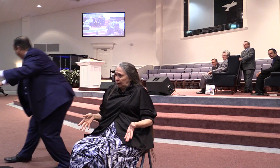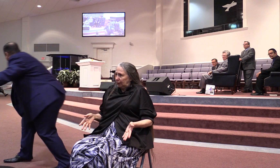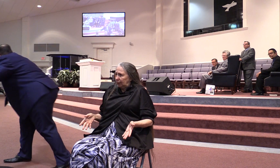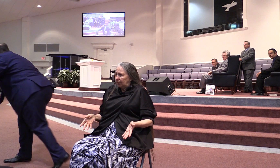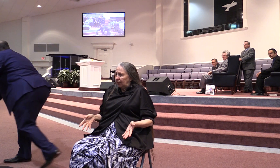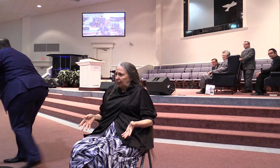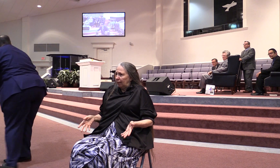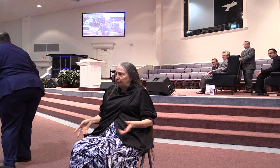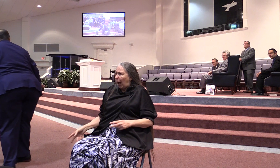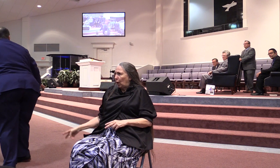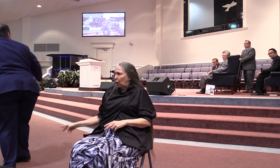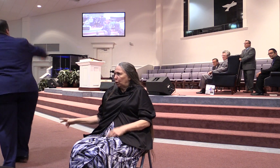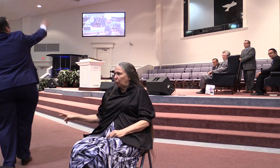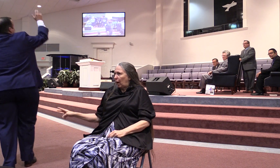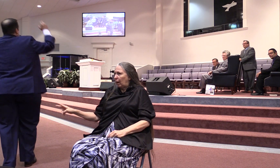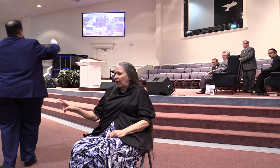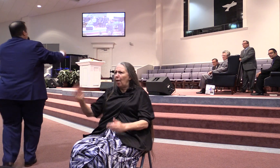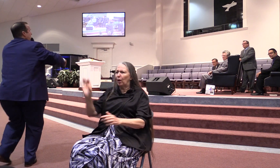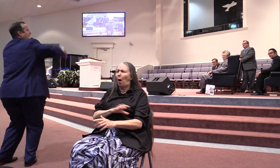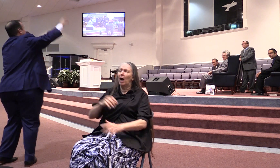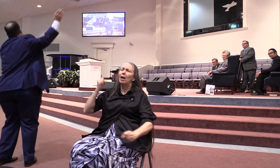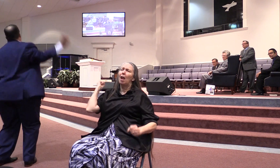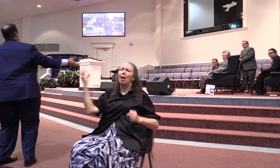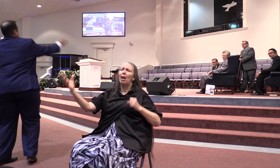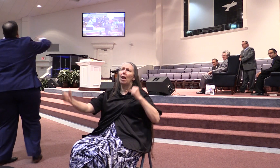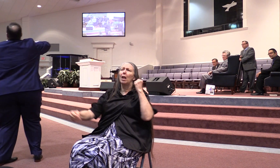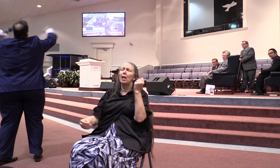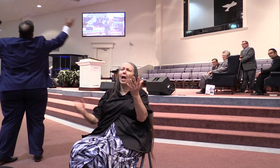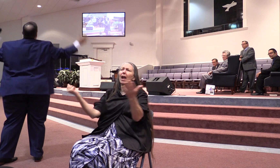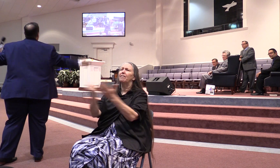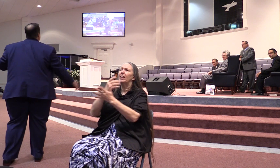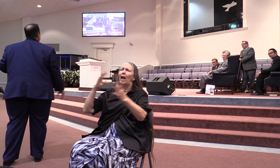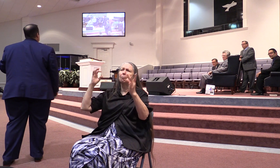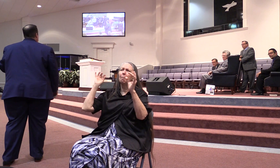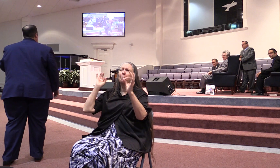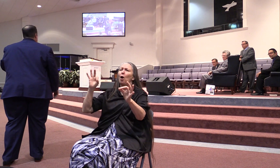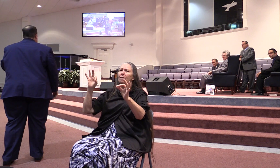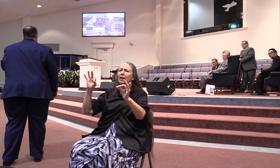around my field. Choir singing, lights, everything's going.